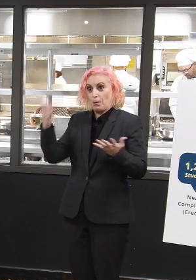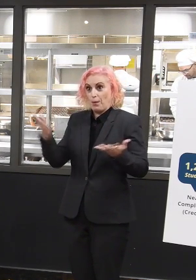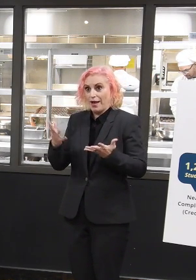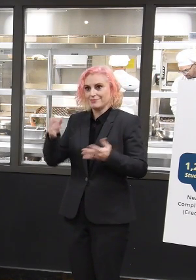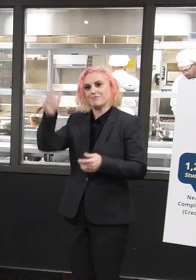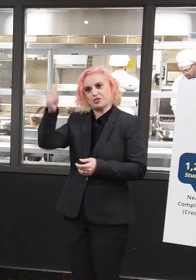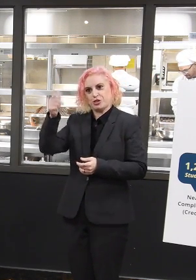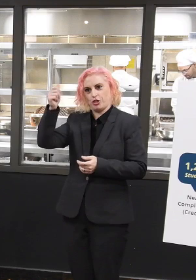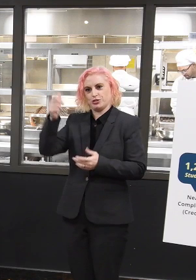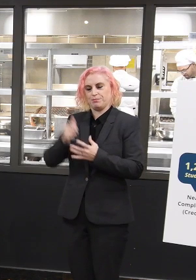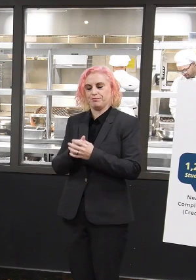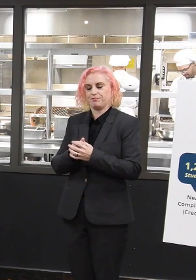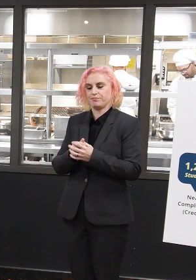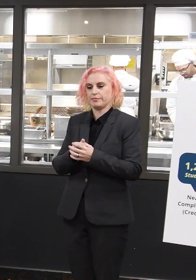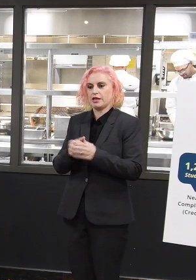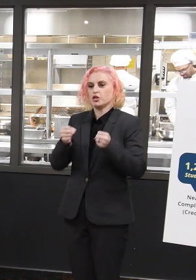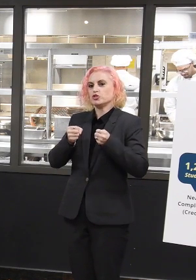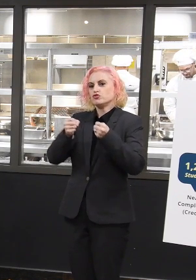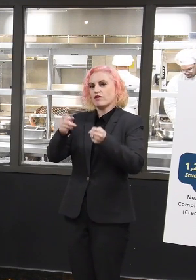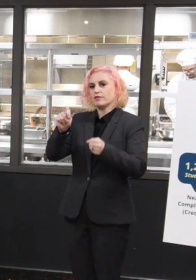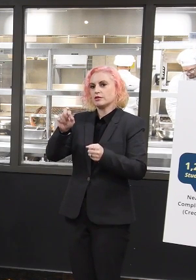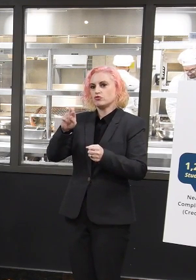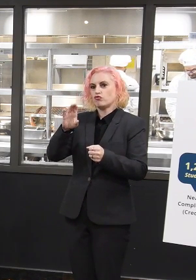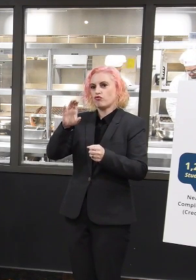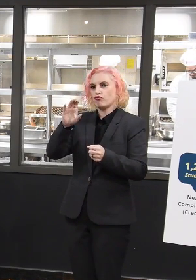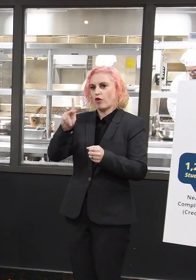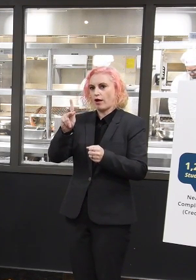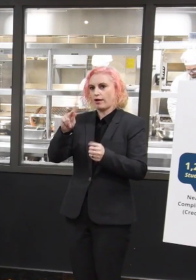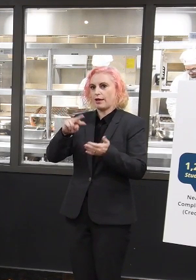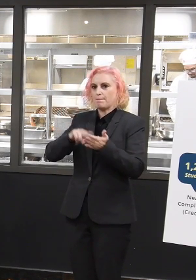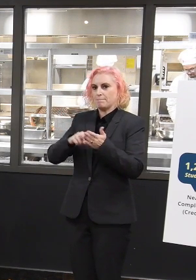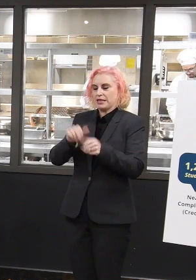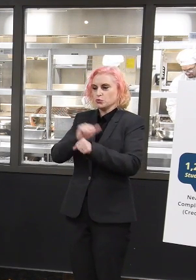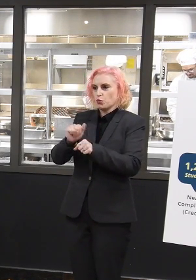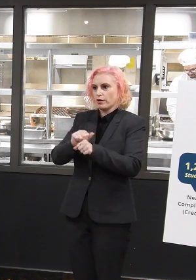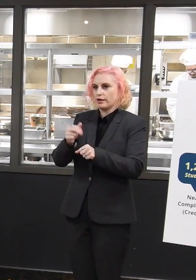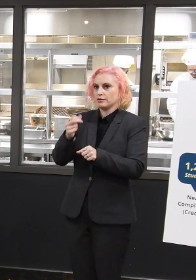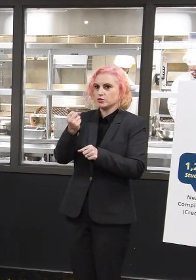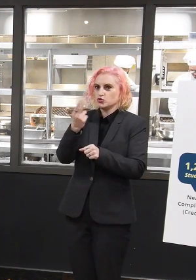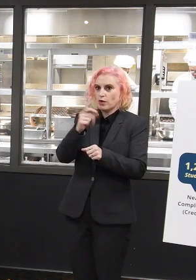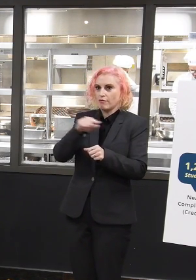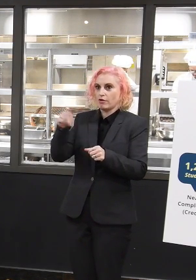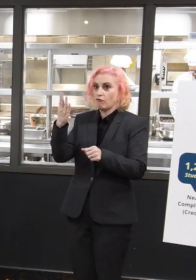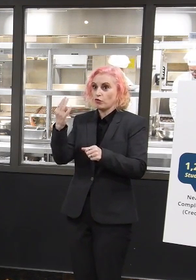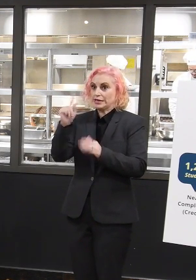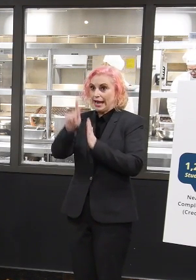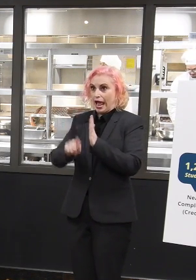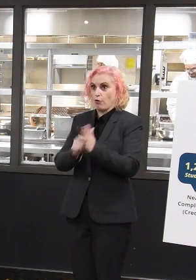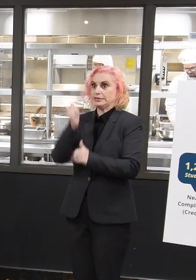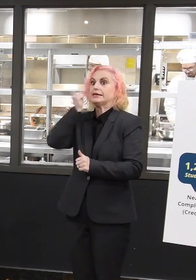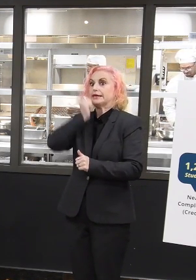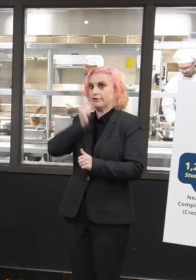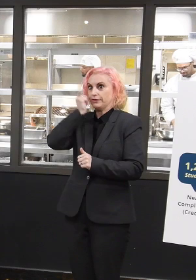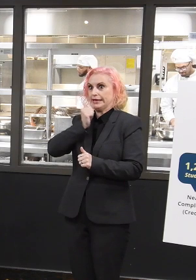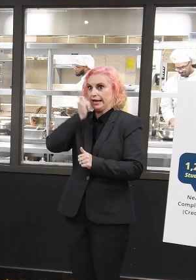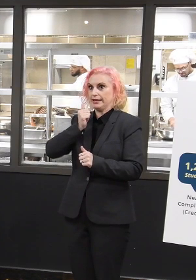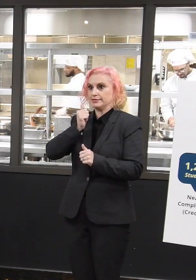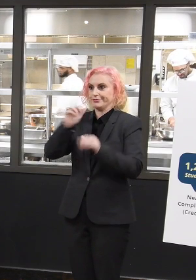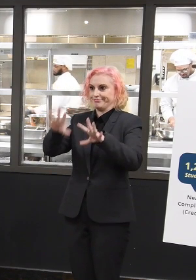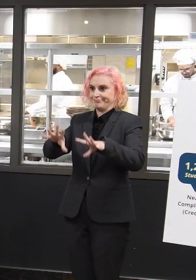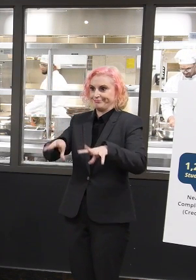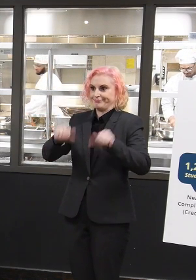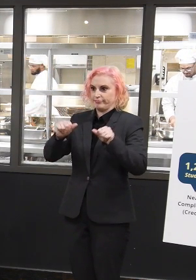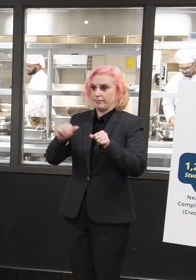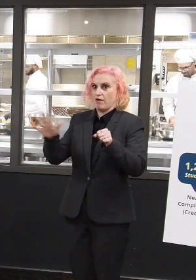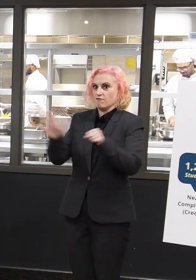possible. Trucking is a 12 to 14-hour workday. Therefore, taking a full academic schedule or having